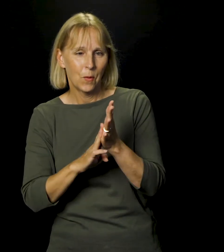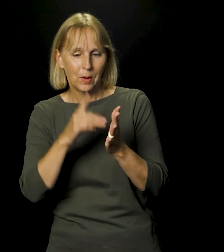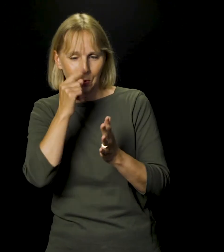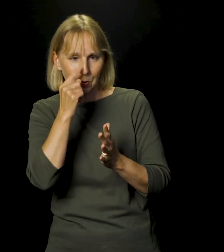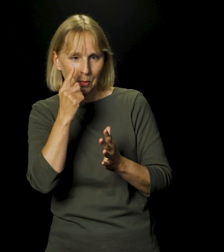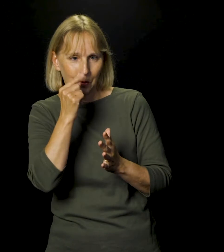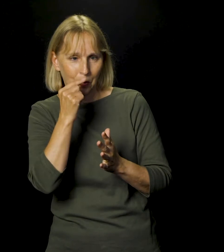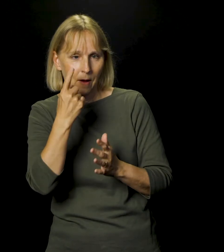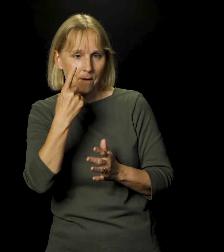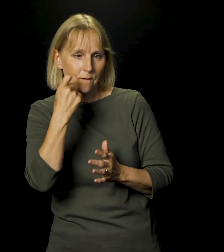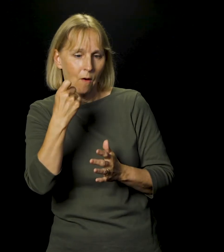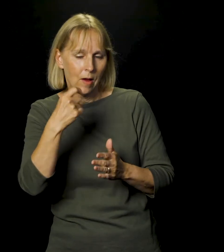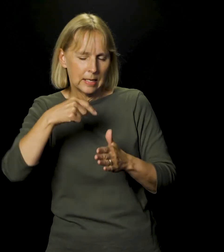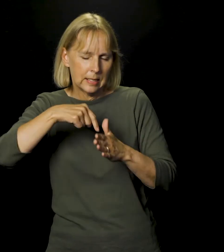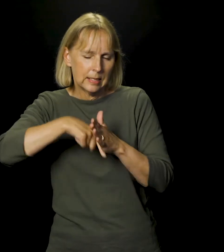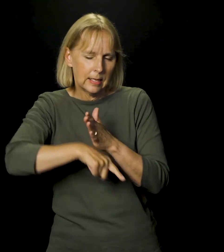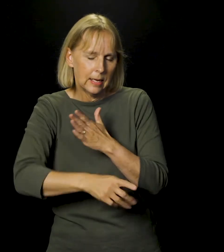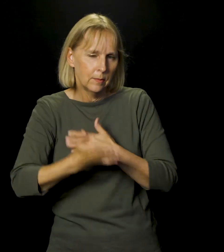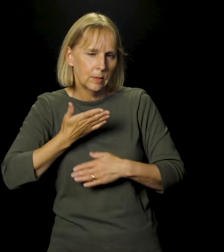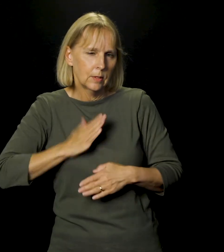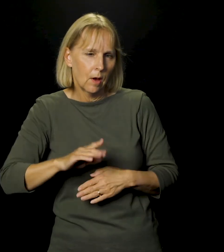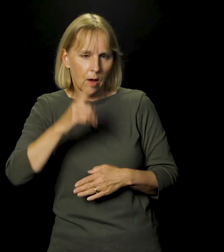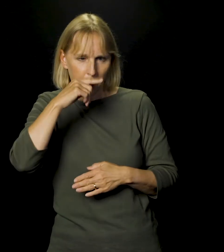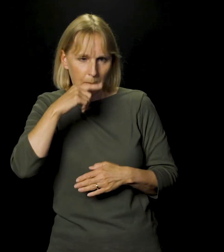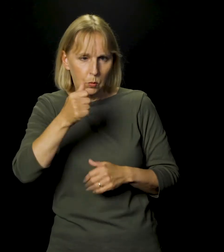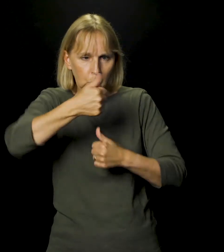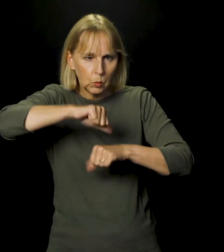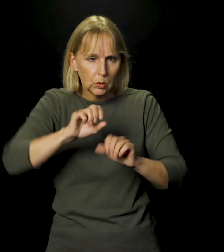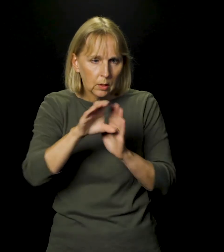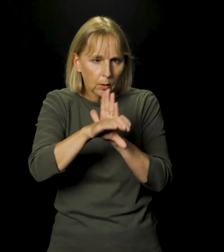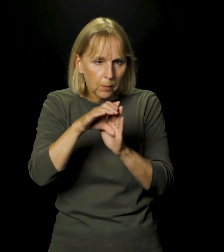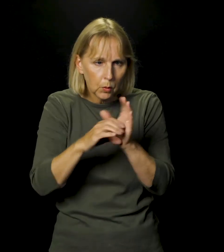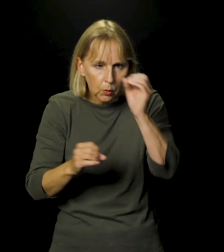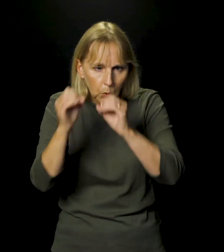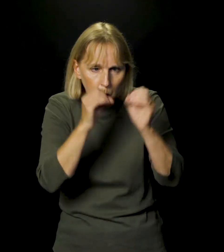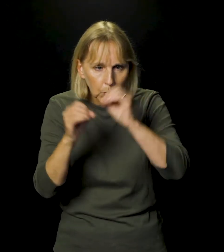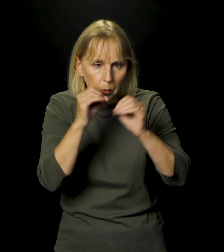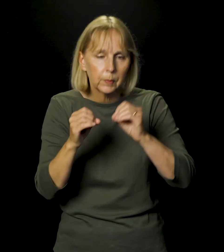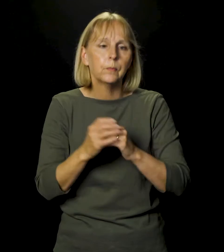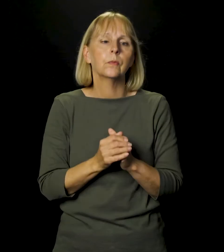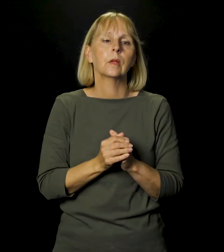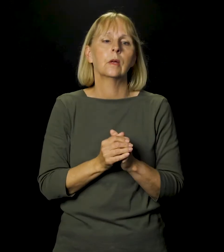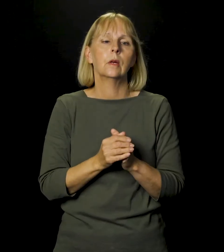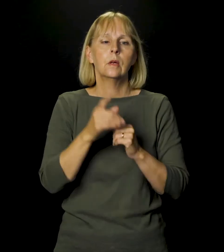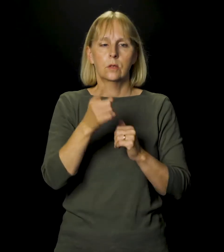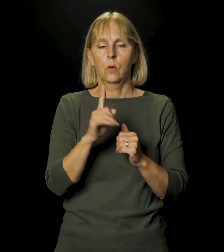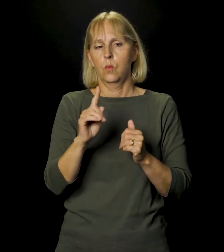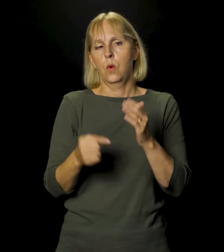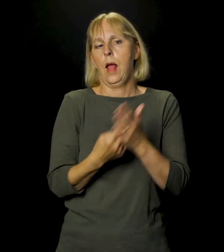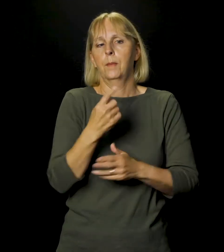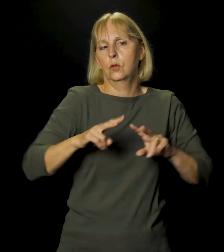detect the deepest desires of its users. And the Wall Street Journal set up a number of fake accounts run